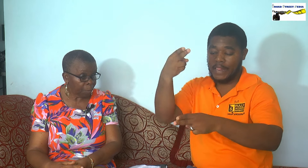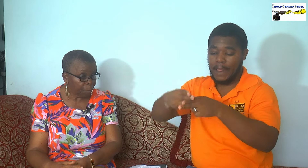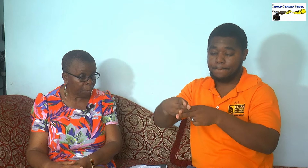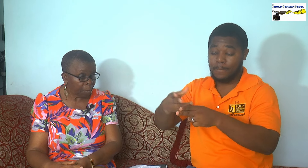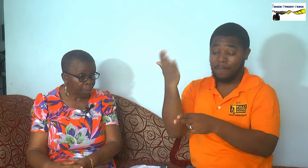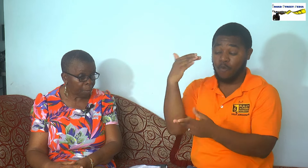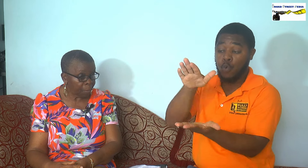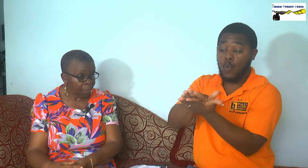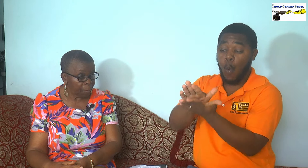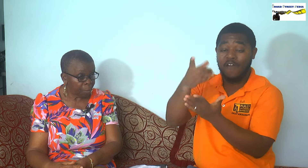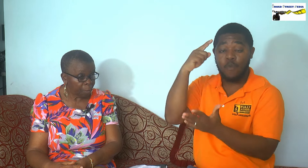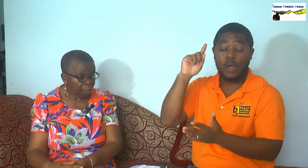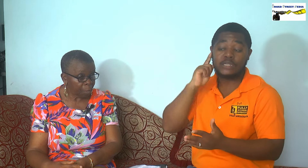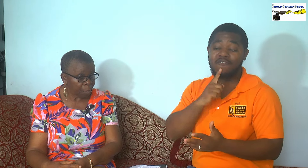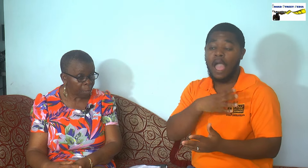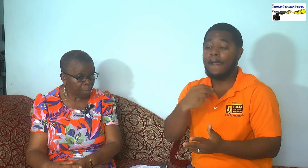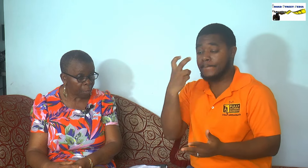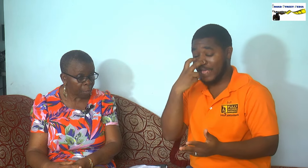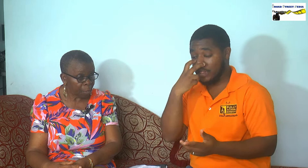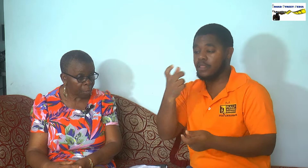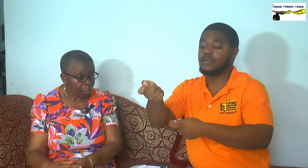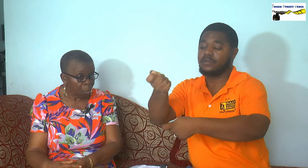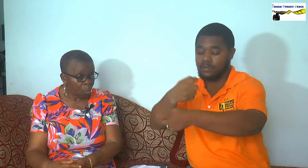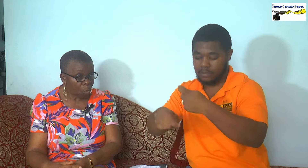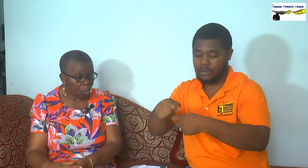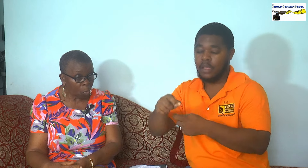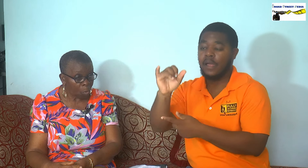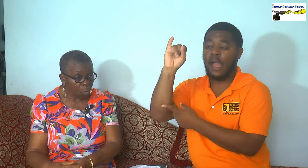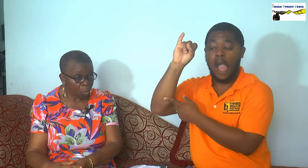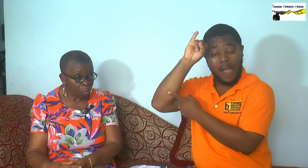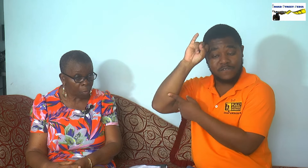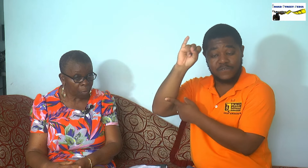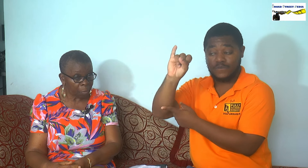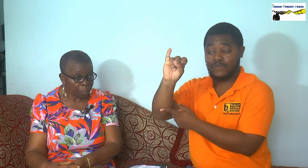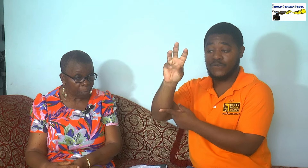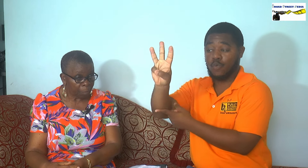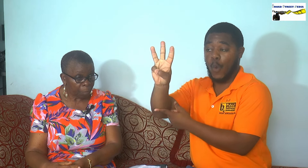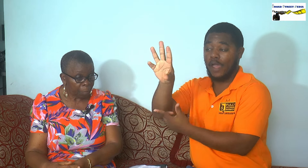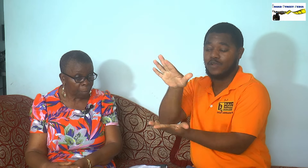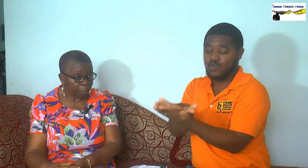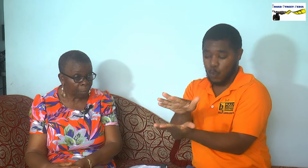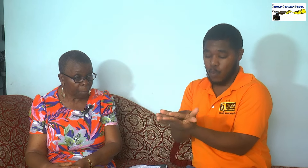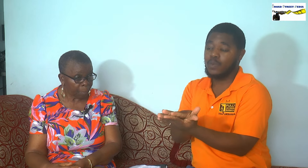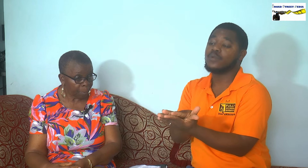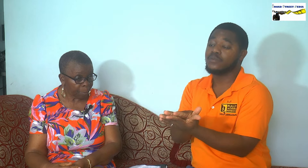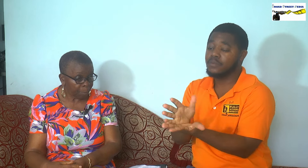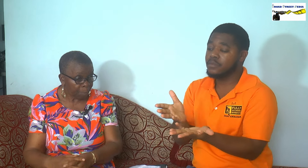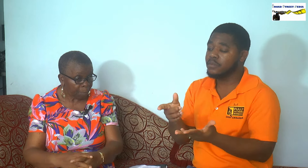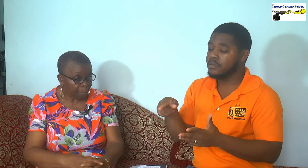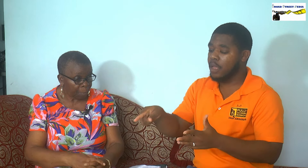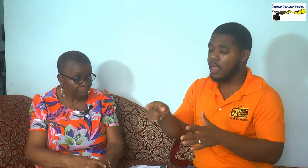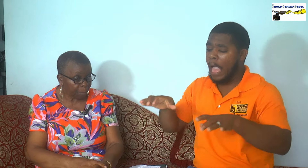they had a ceremony for the renaming of the school. It was School for the Deaf and the Blind, and then it became the Irving Wilson